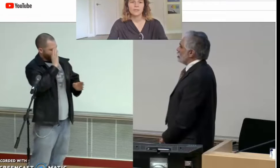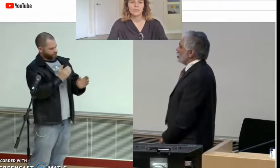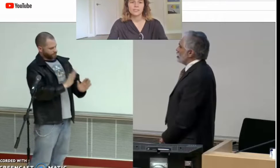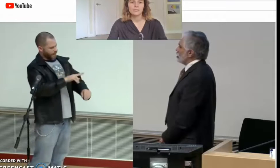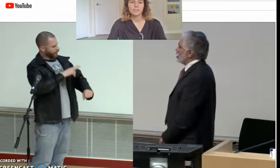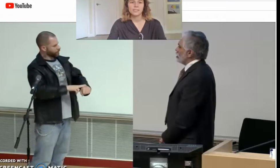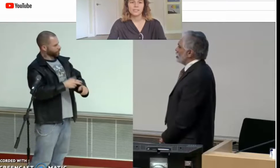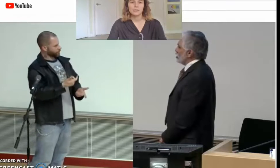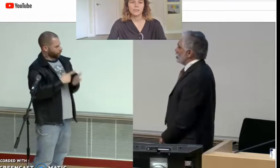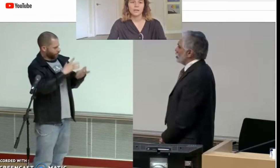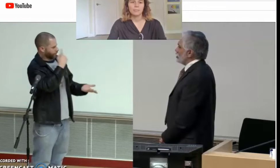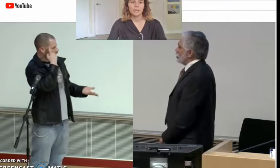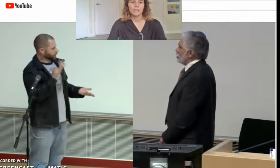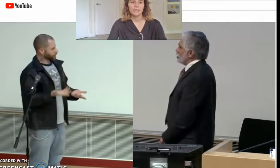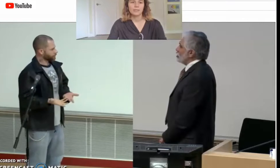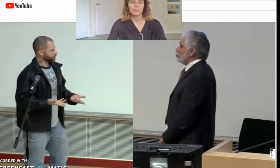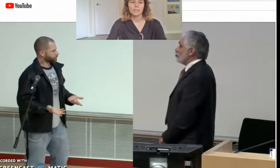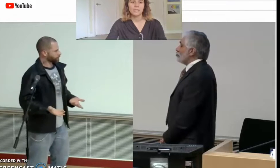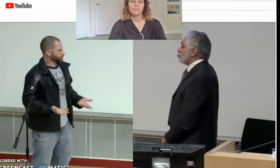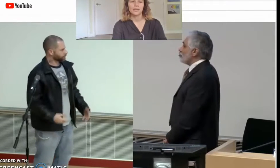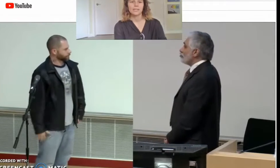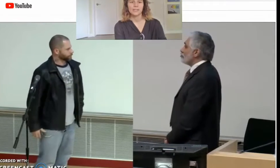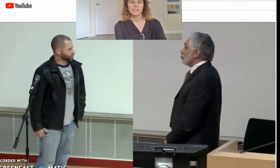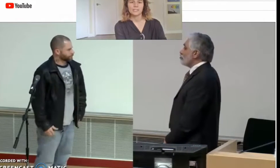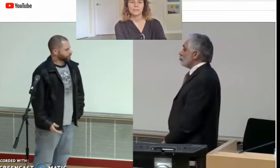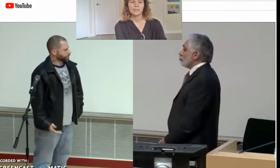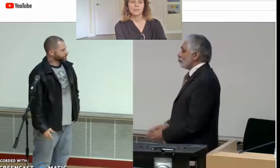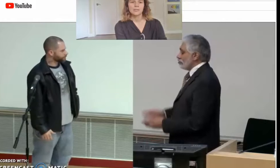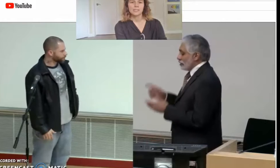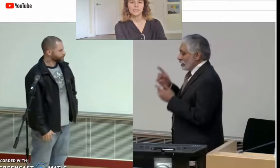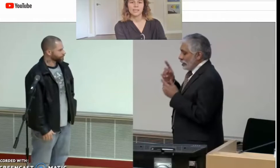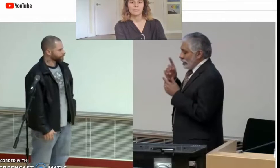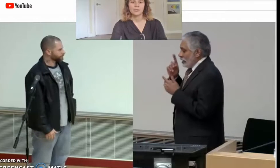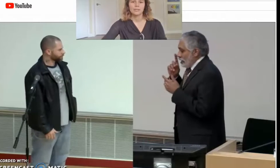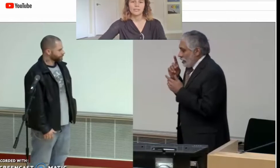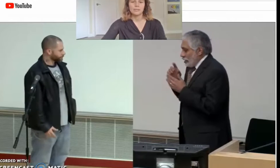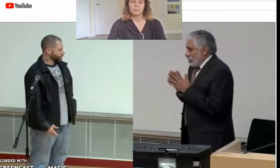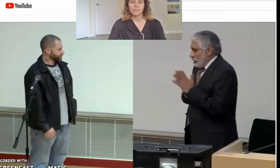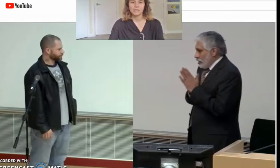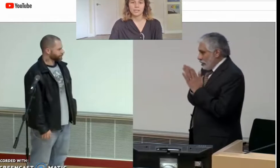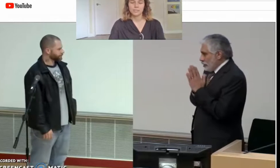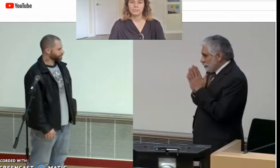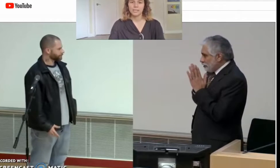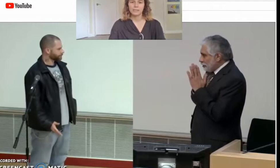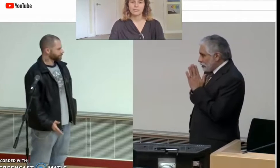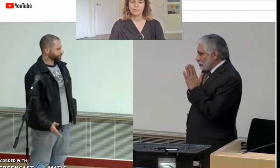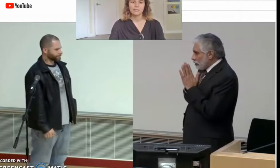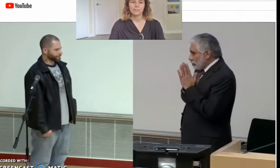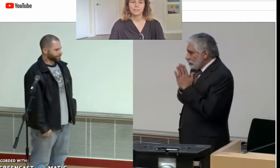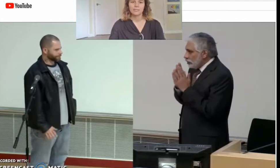And there's different things that can be given, like hearing aids and things like that, but can you really hear naturally with that? Does it